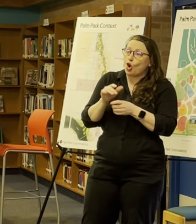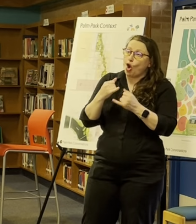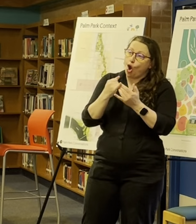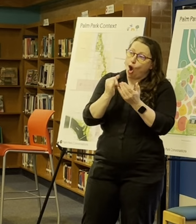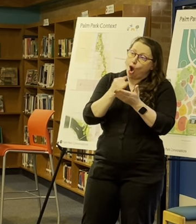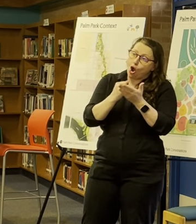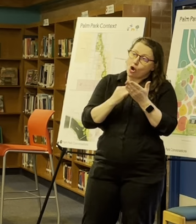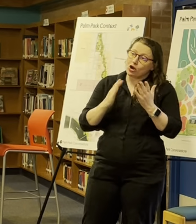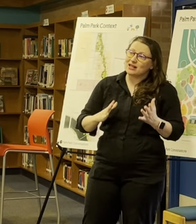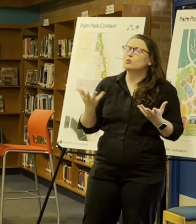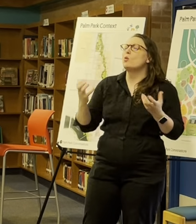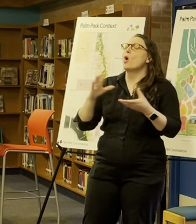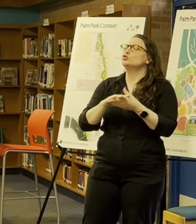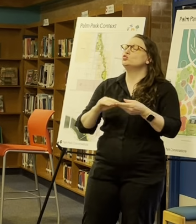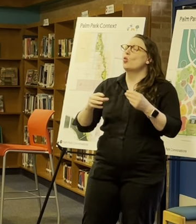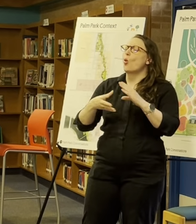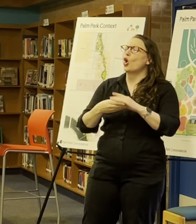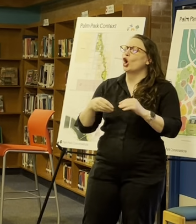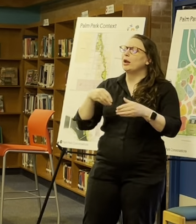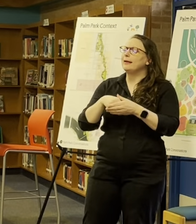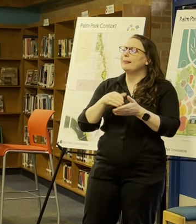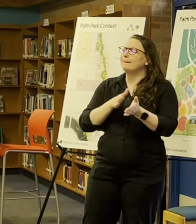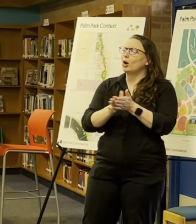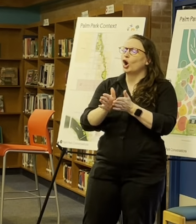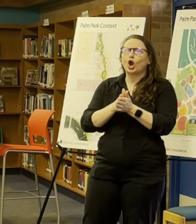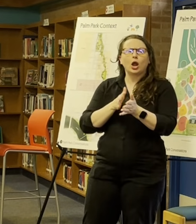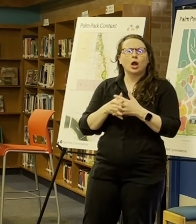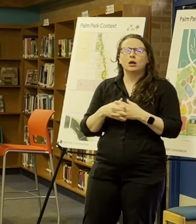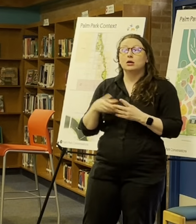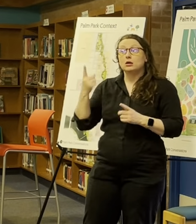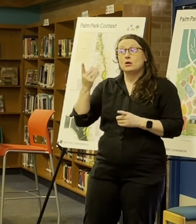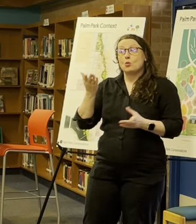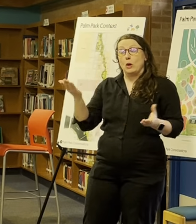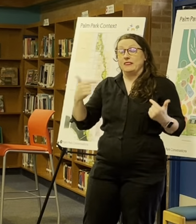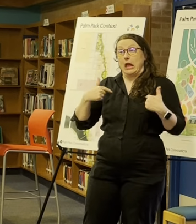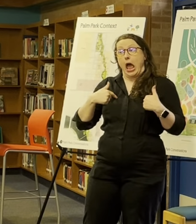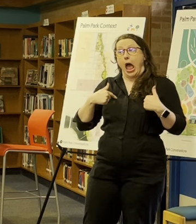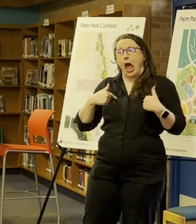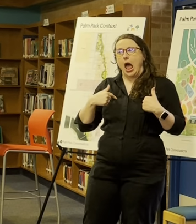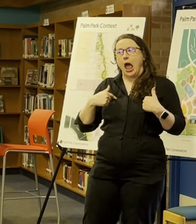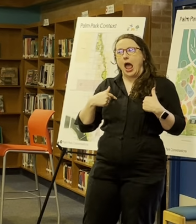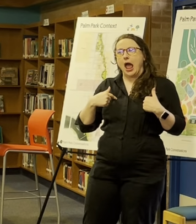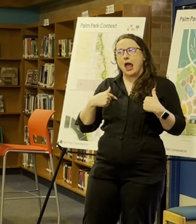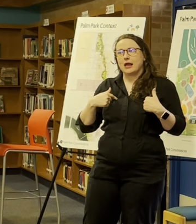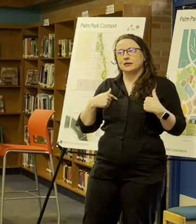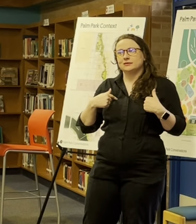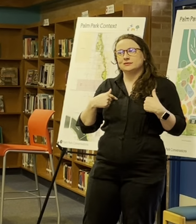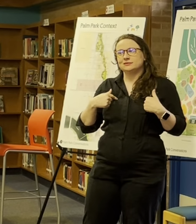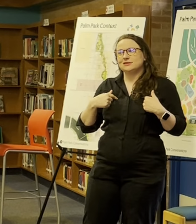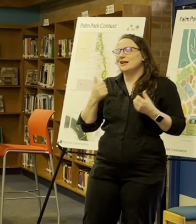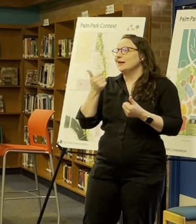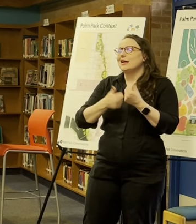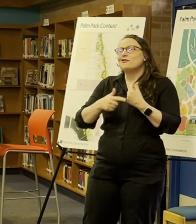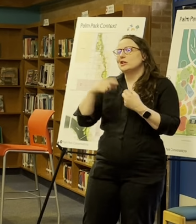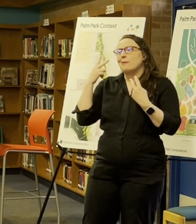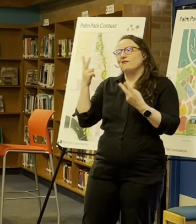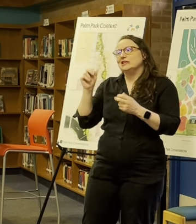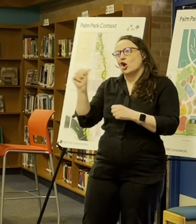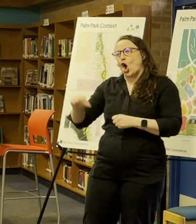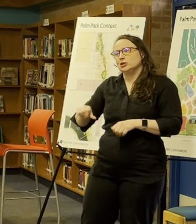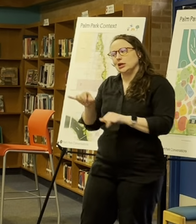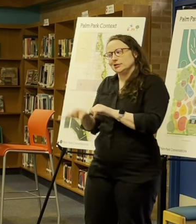park. So one of the things that I've often stayed in East Austin whenever I come to Austin,